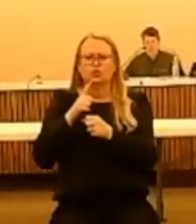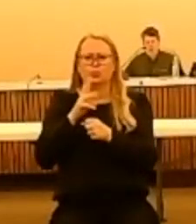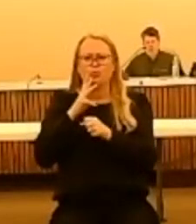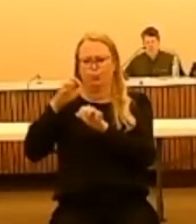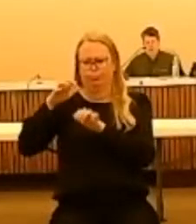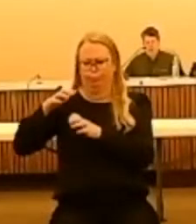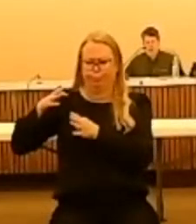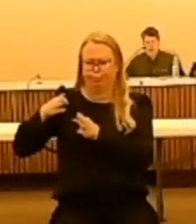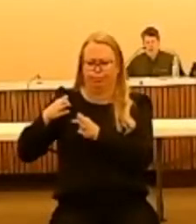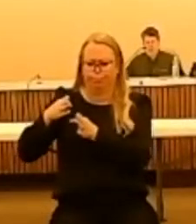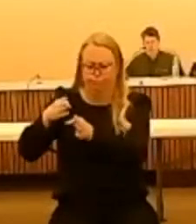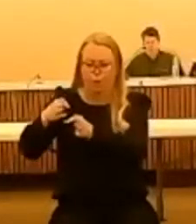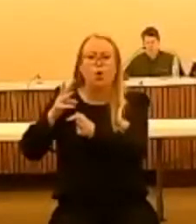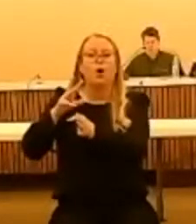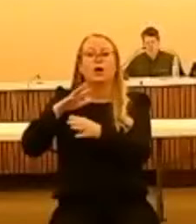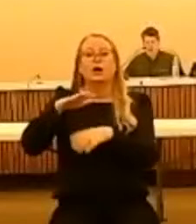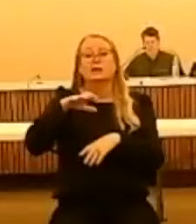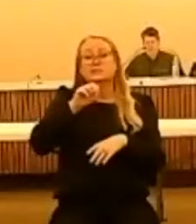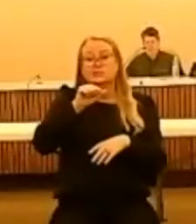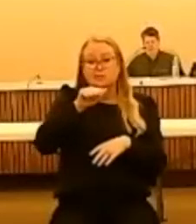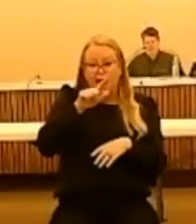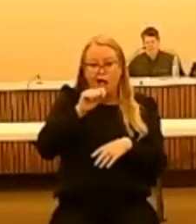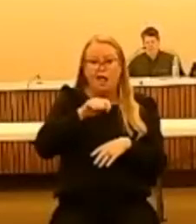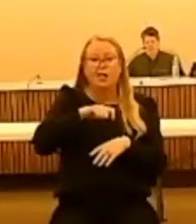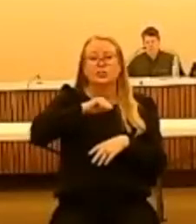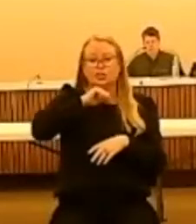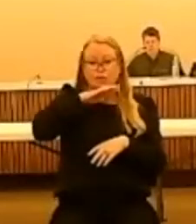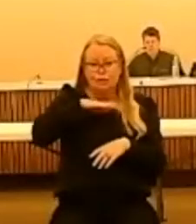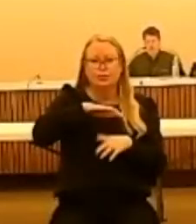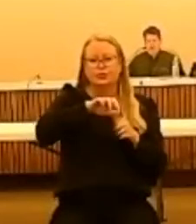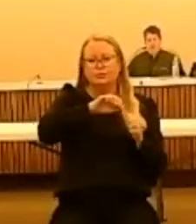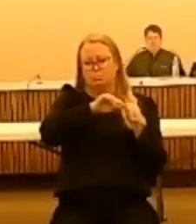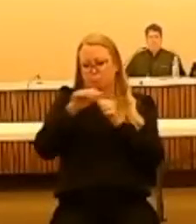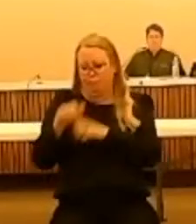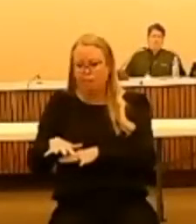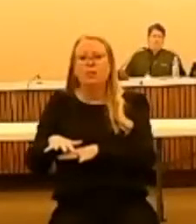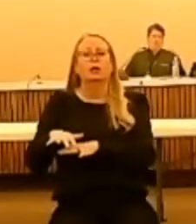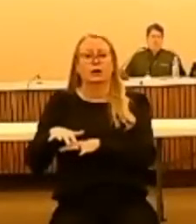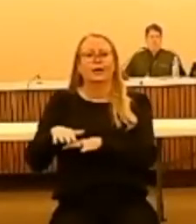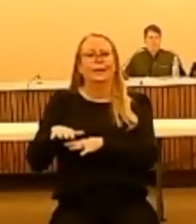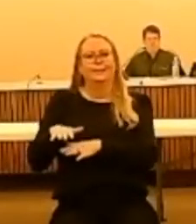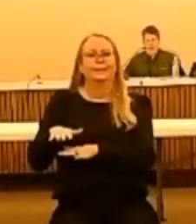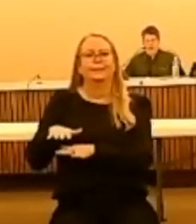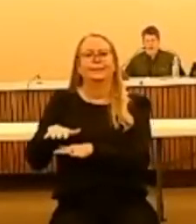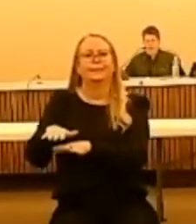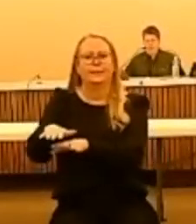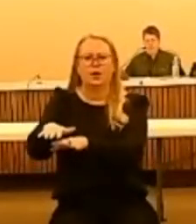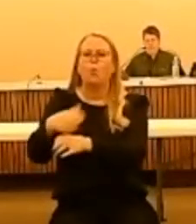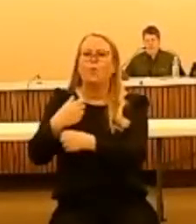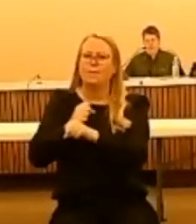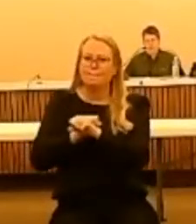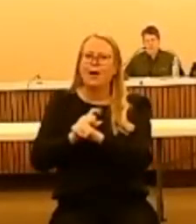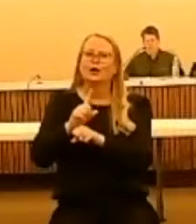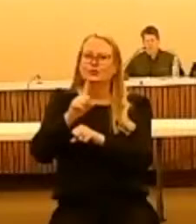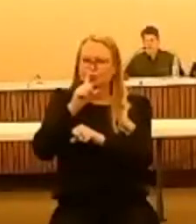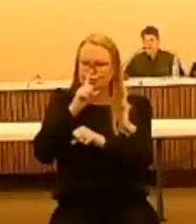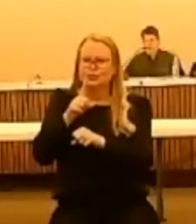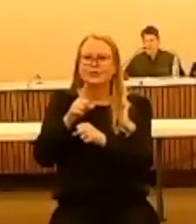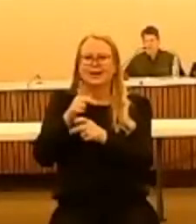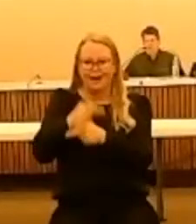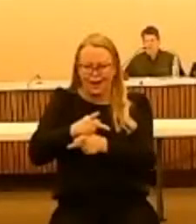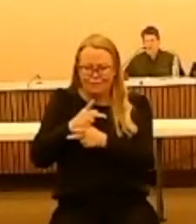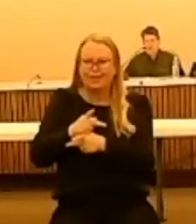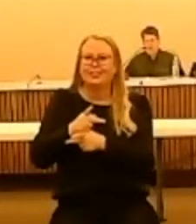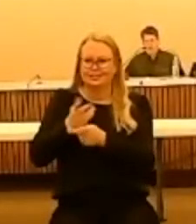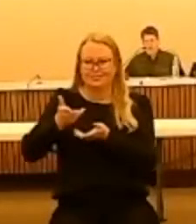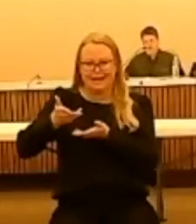any salts and other contaminants coming from the road so that they do not enter the